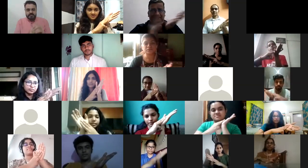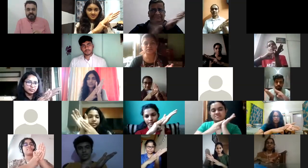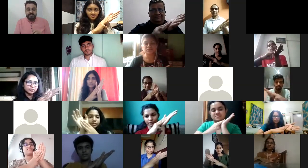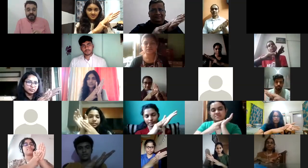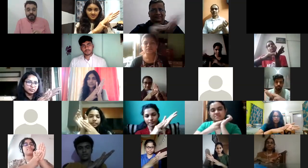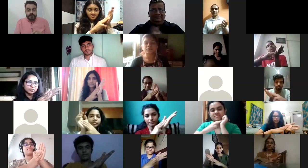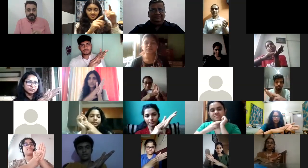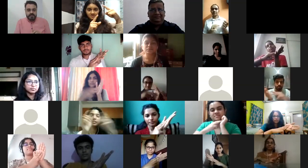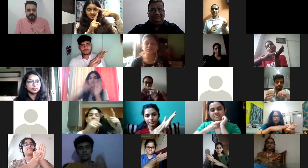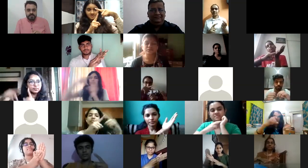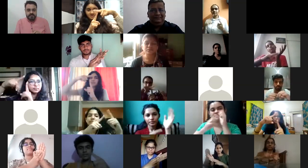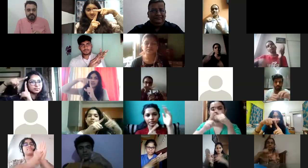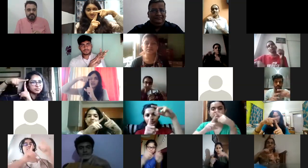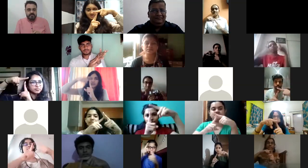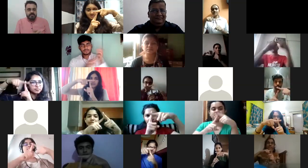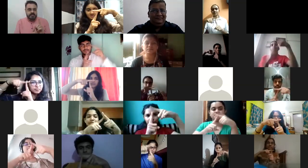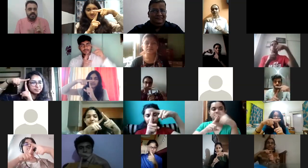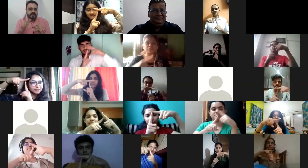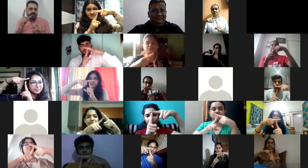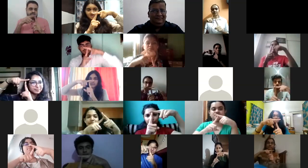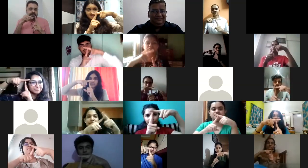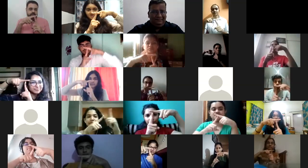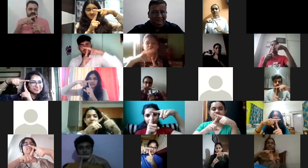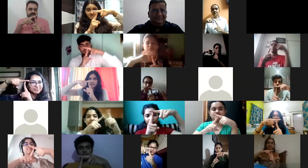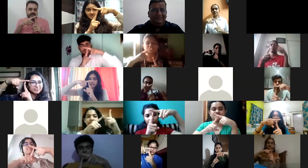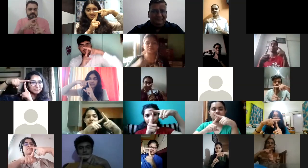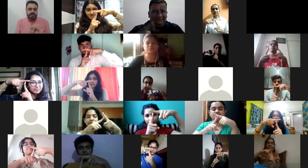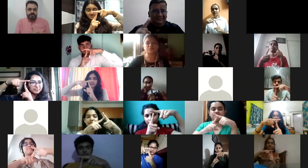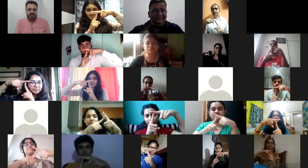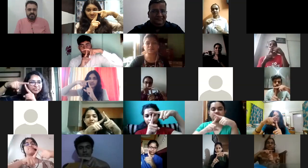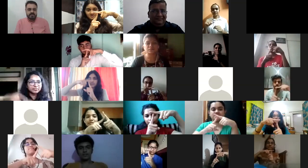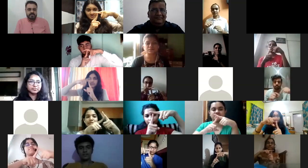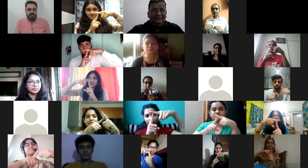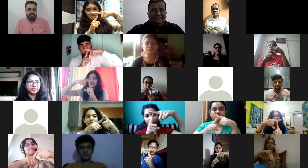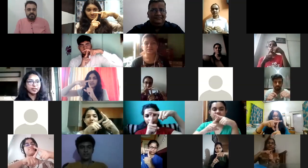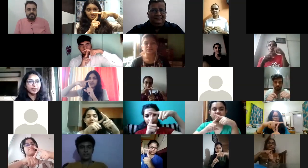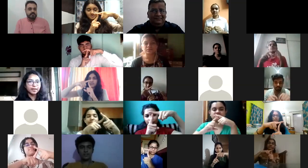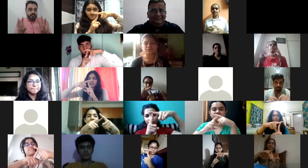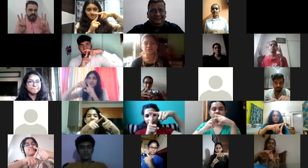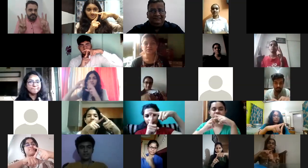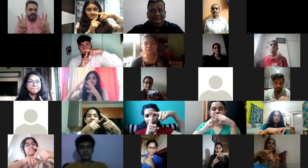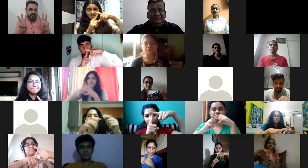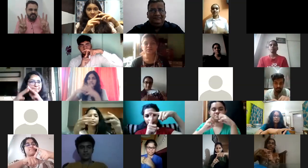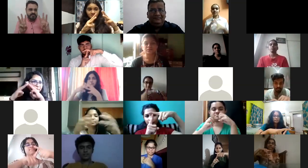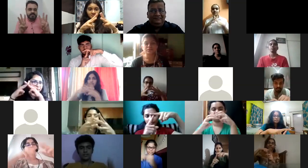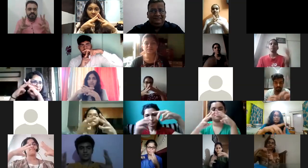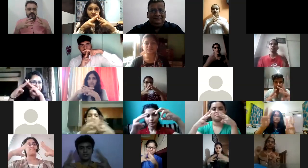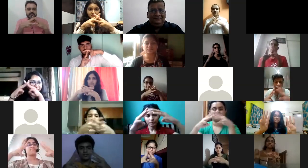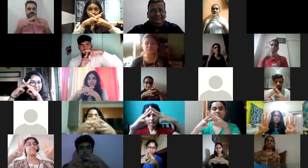Then we had Tuesday. T and tap twice becomes a Tuesday. Wednesday.